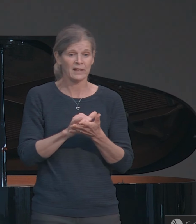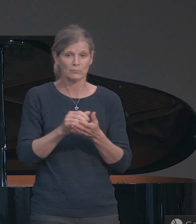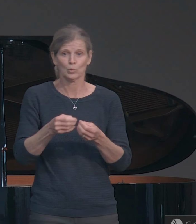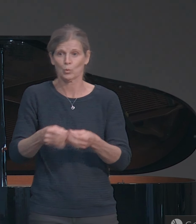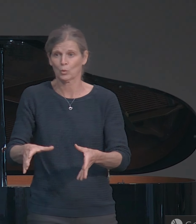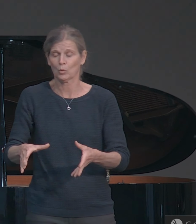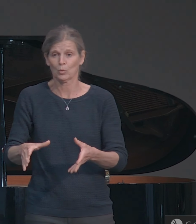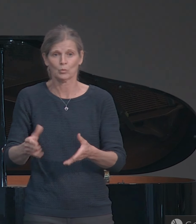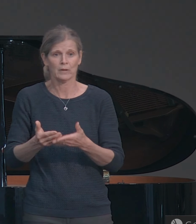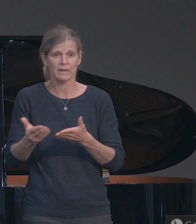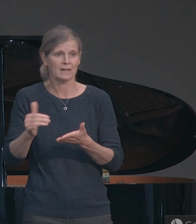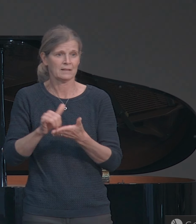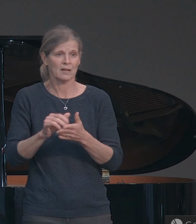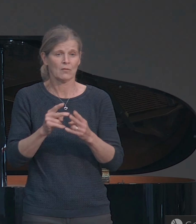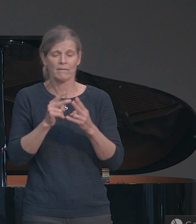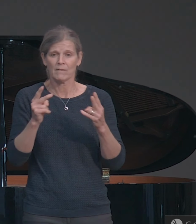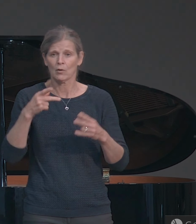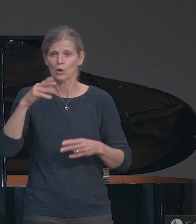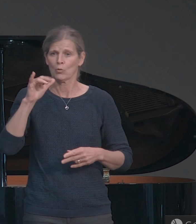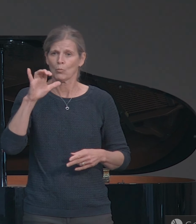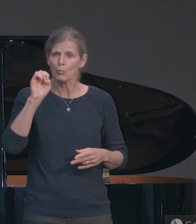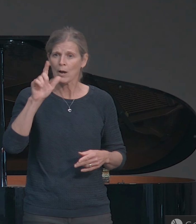priceless.